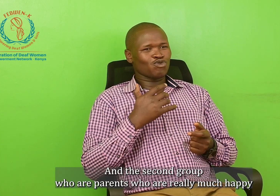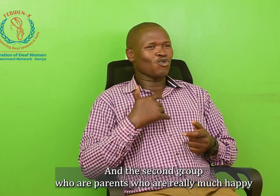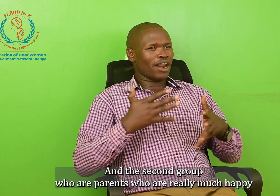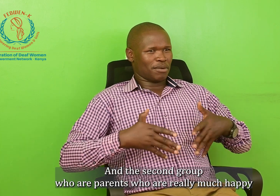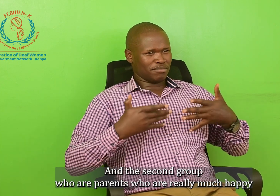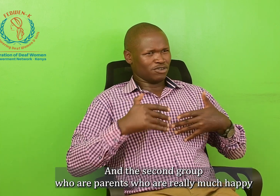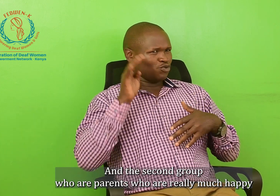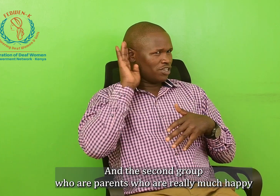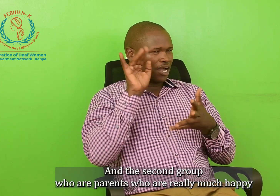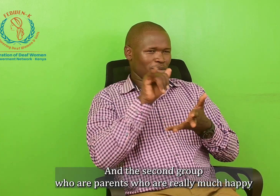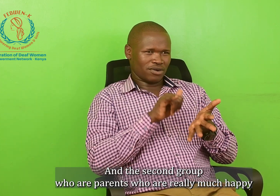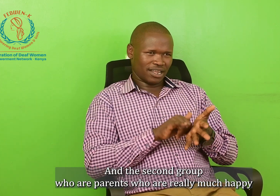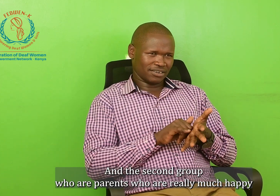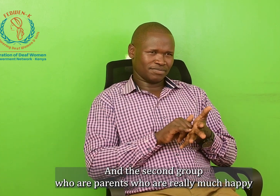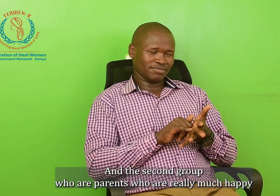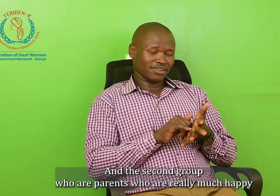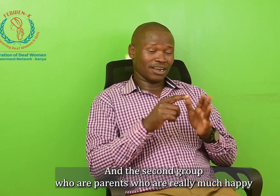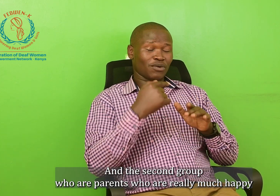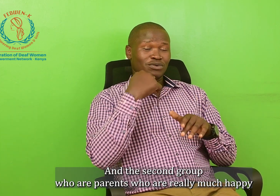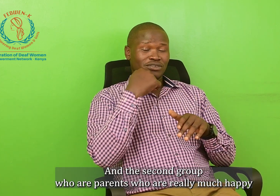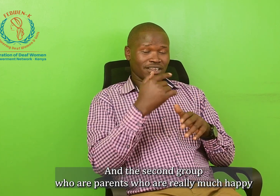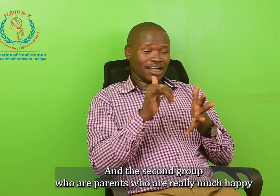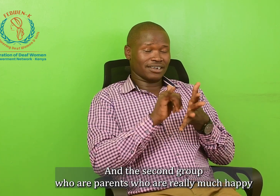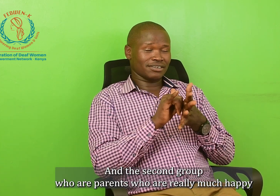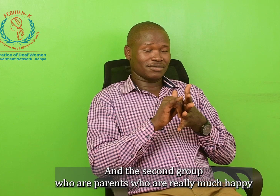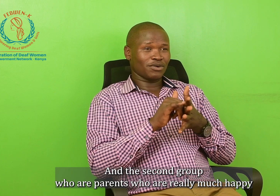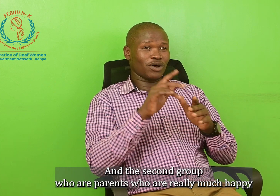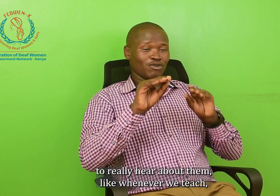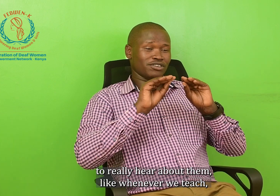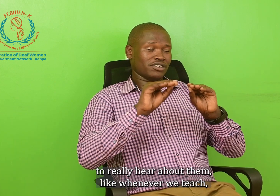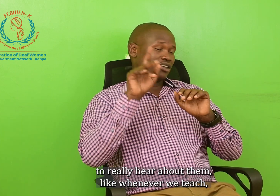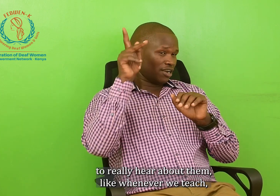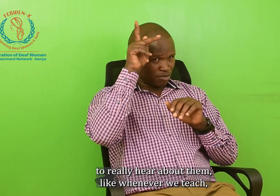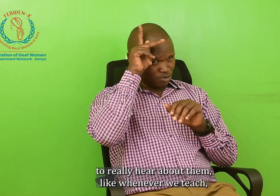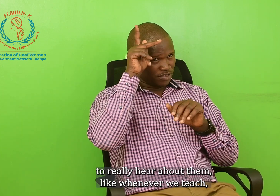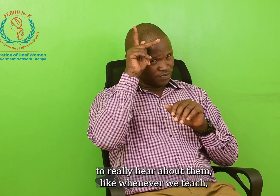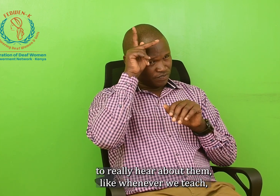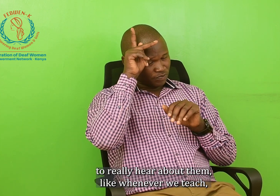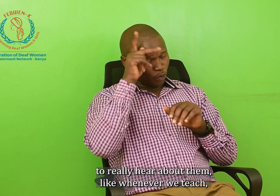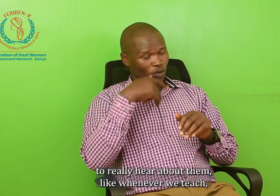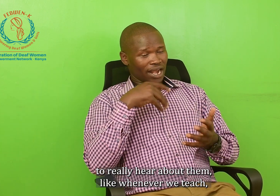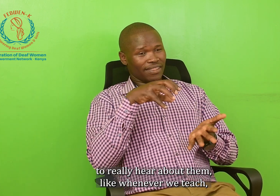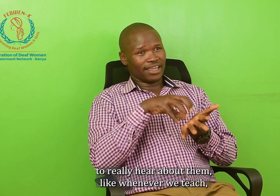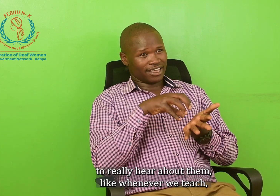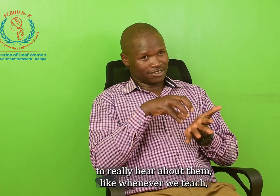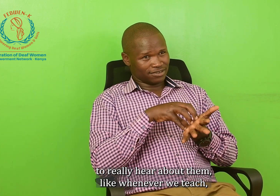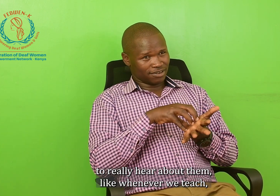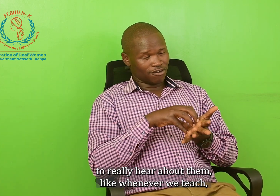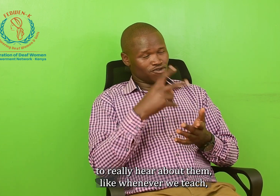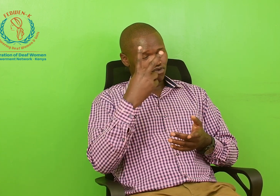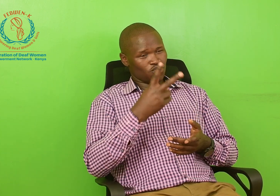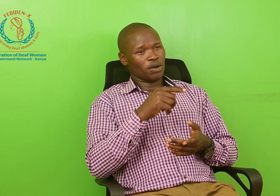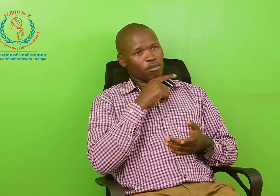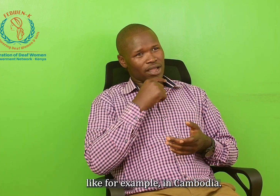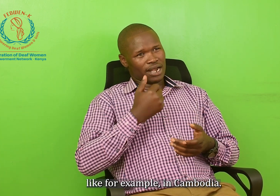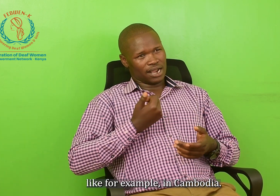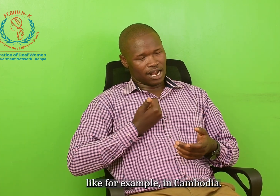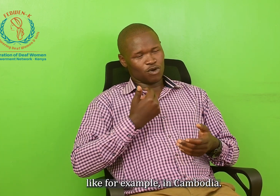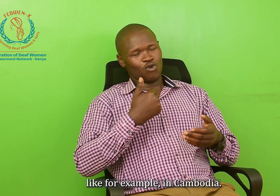group, who are parents who are really much happy to really hear about that. Like whenever you teach, like for example